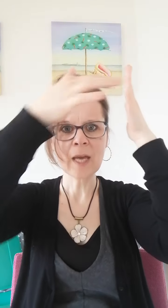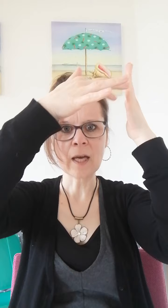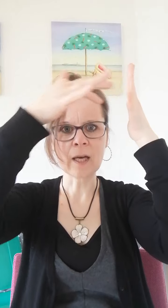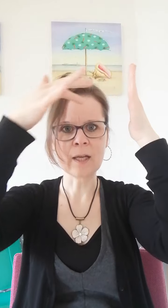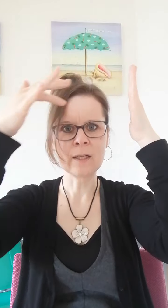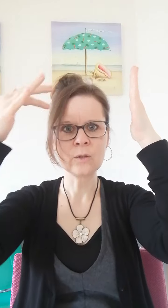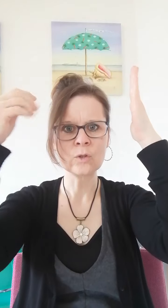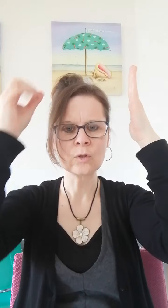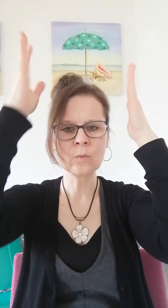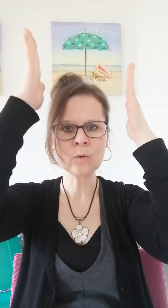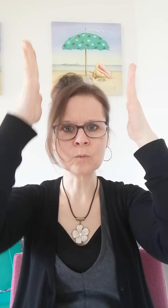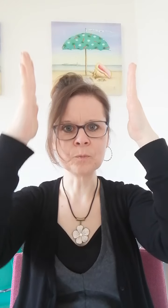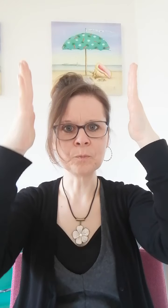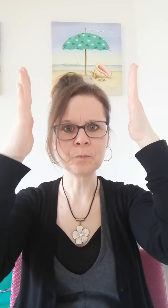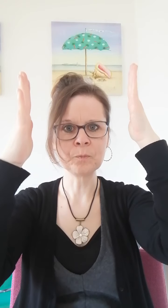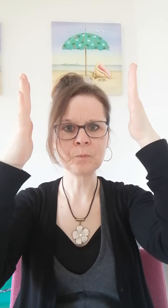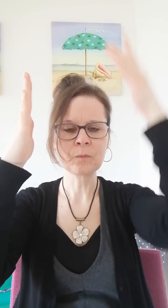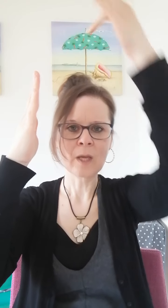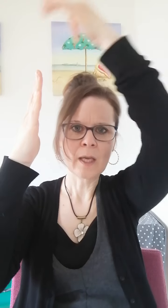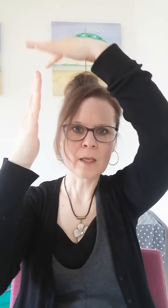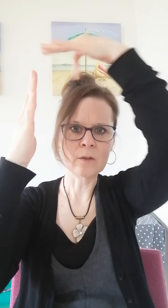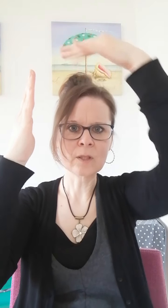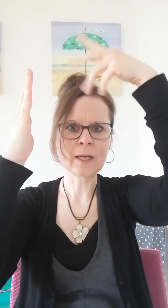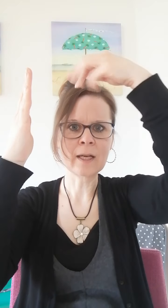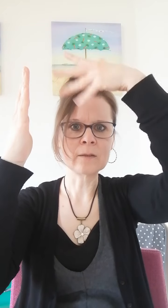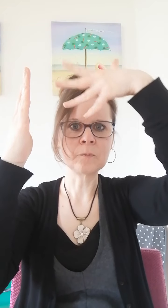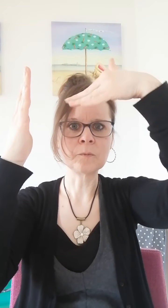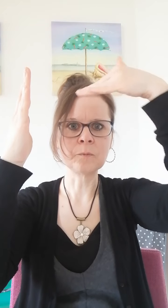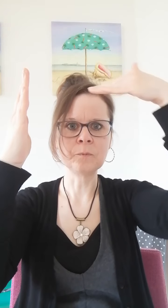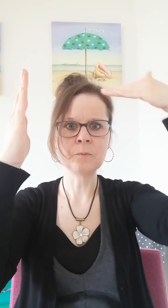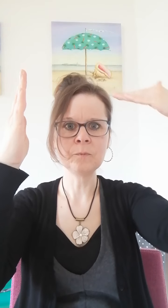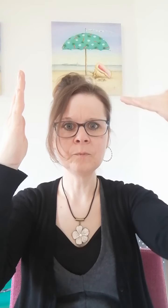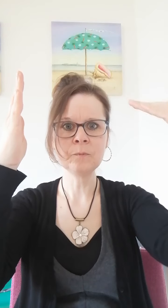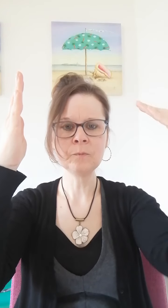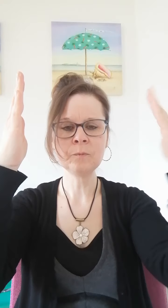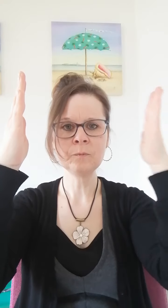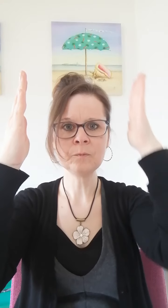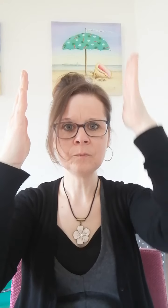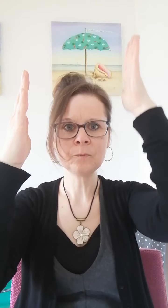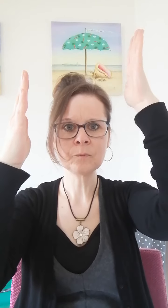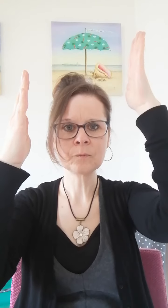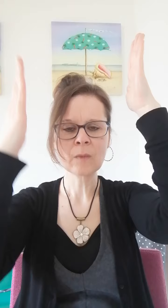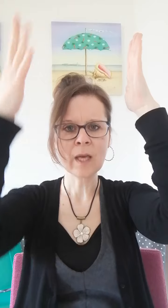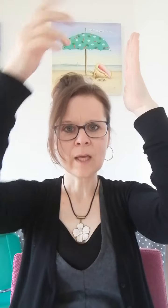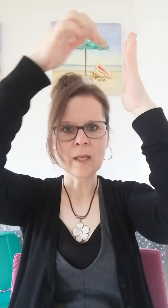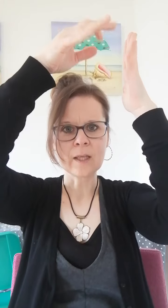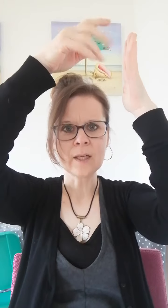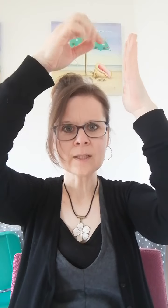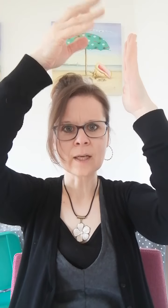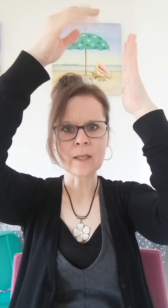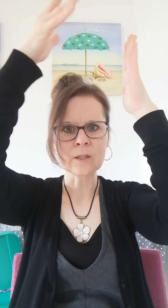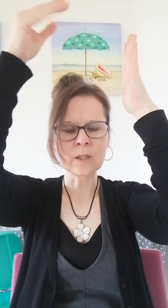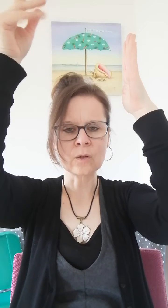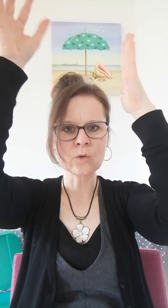Here some of the things you can to